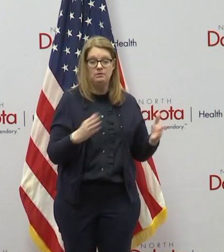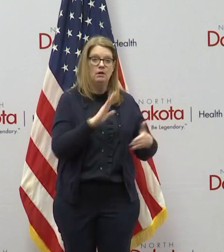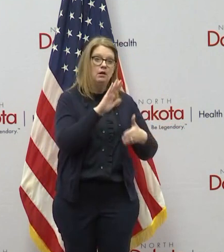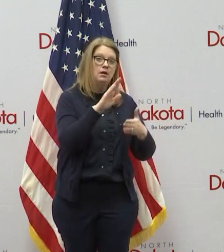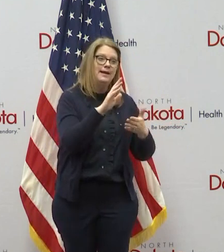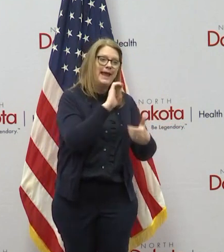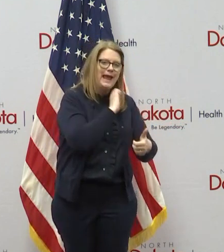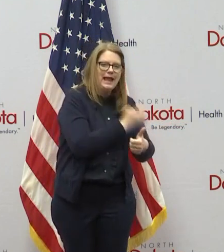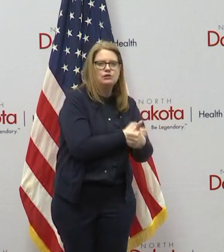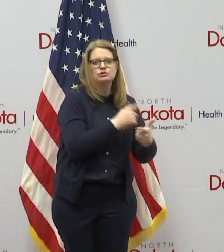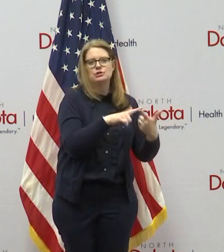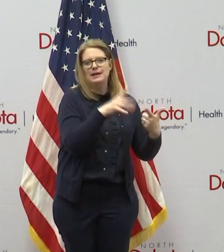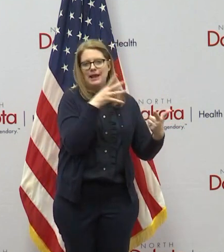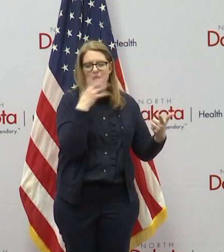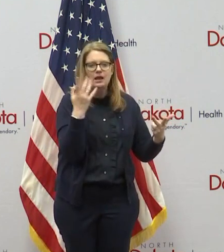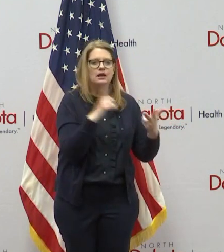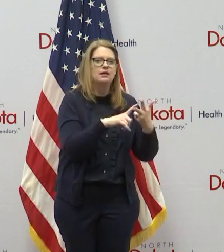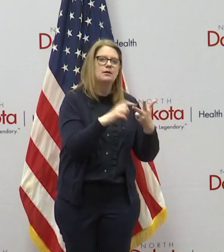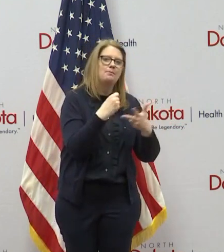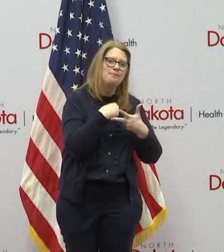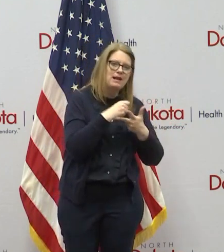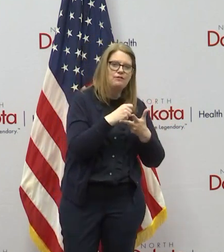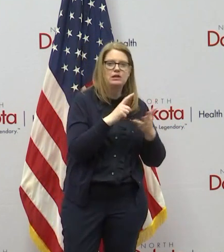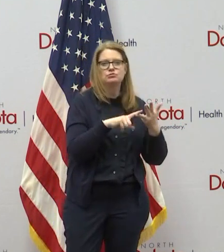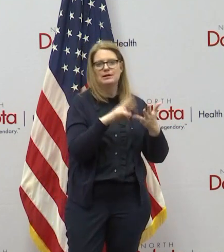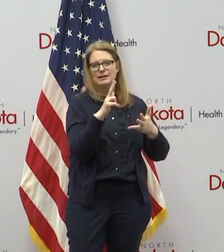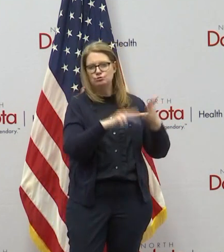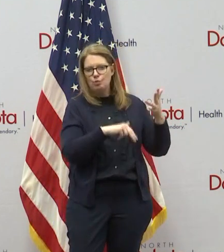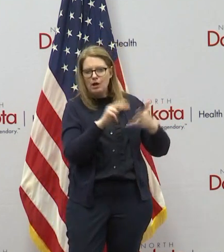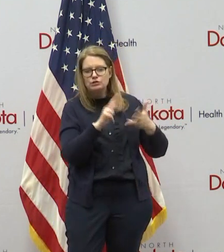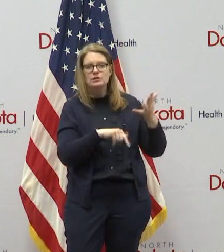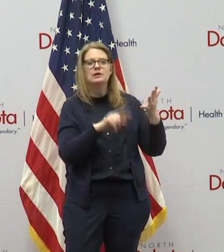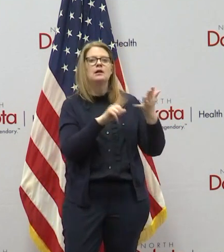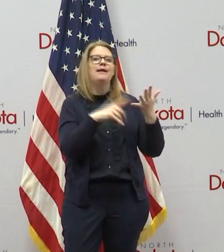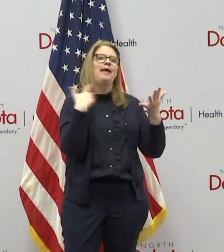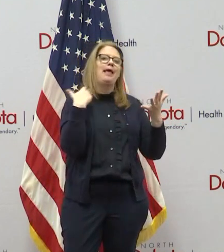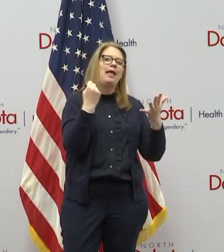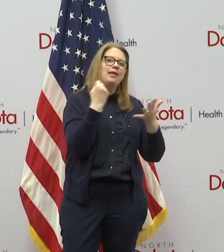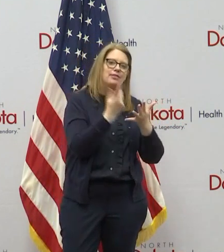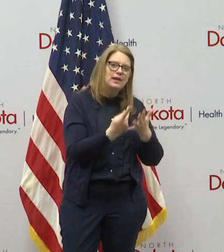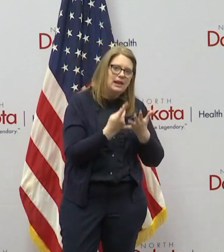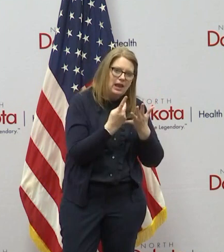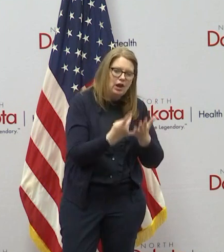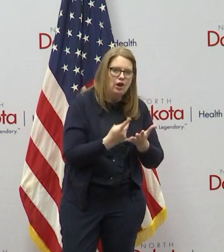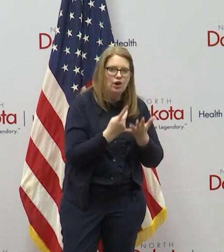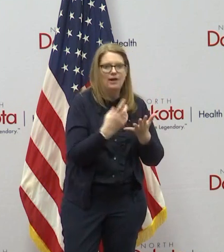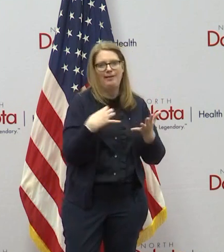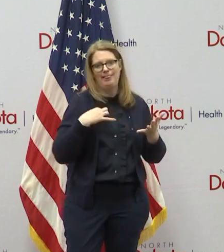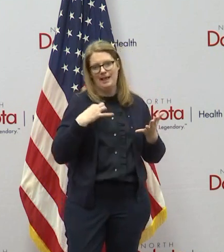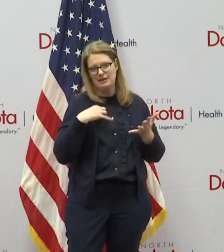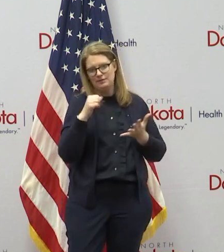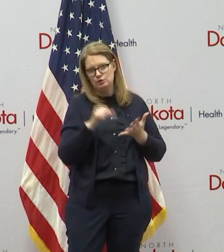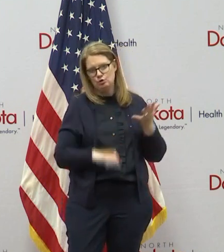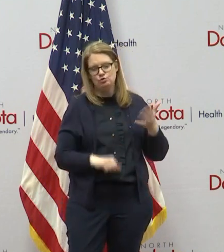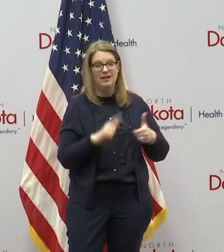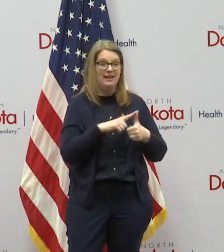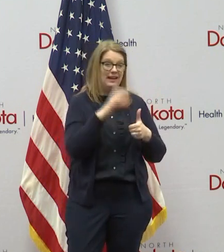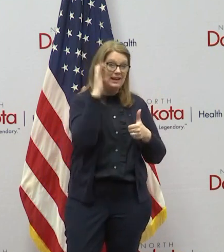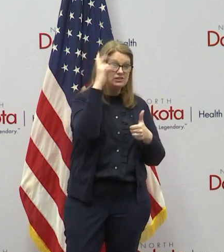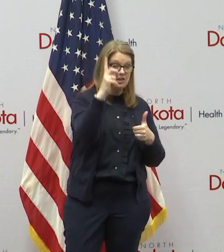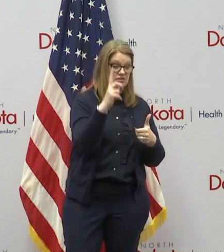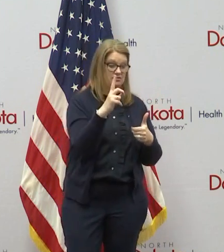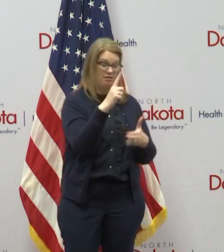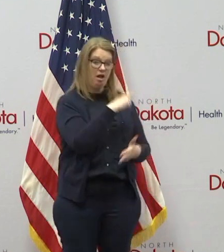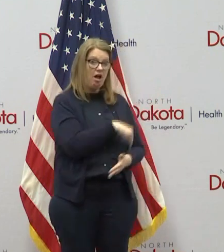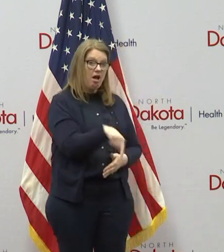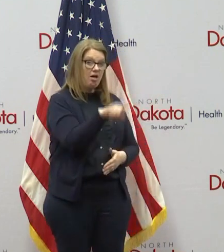energy, all of agriculture, all of manufacturing, all of construction, all of healthcare, including elective surgery, and all of education. All that